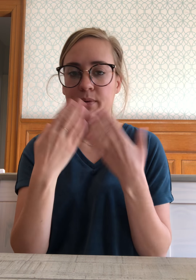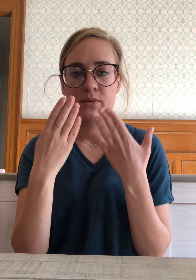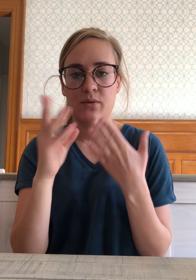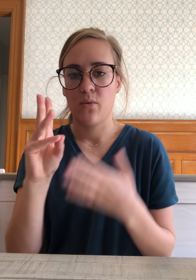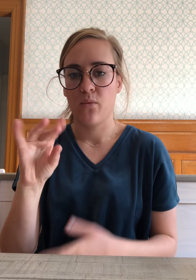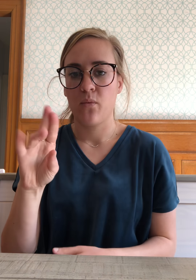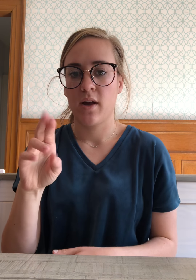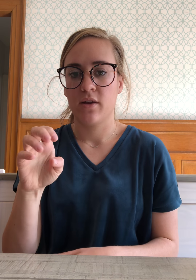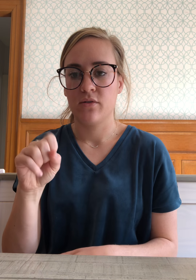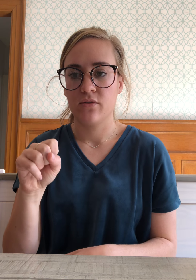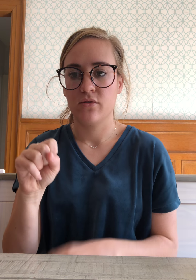it can lead to some very nice